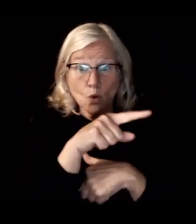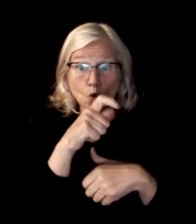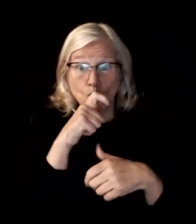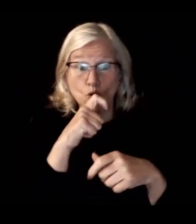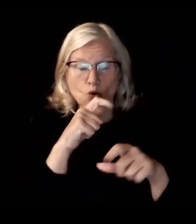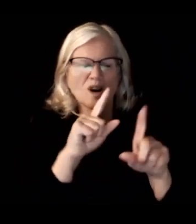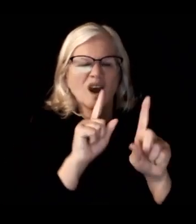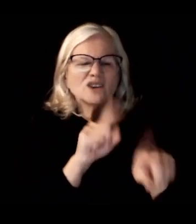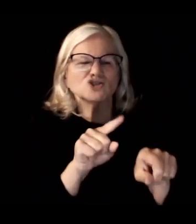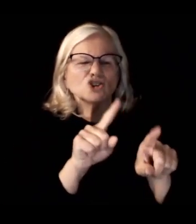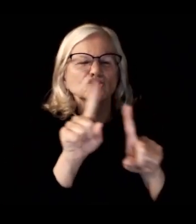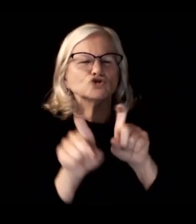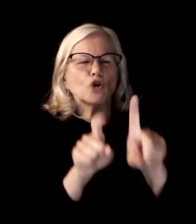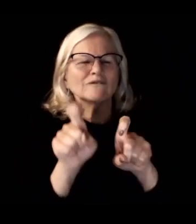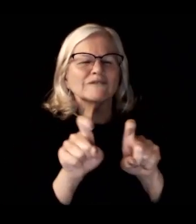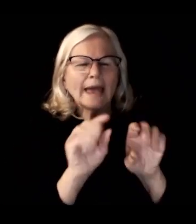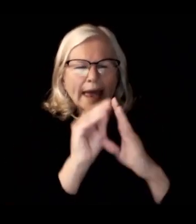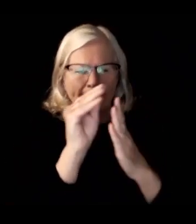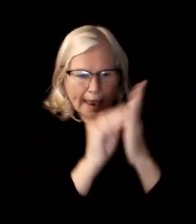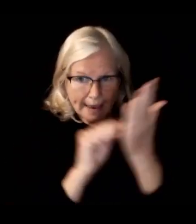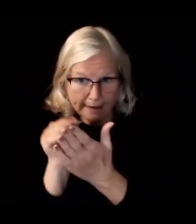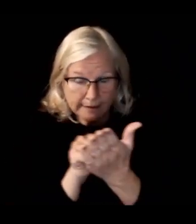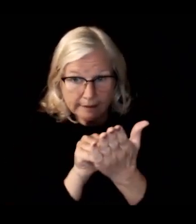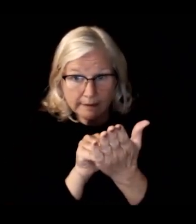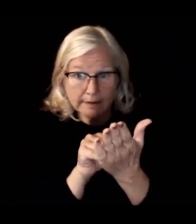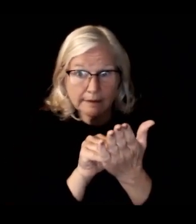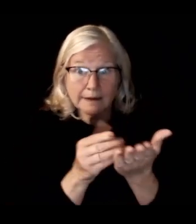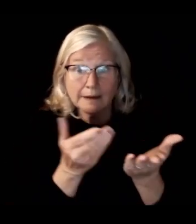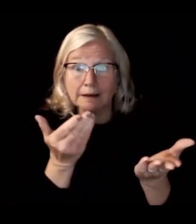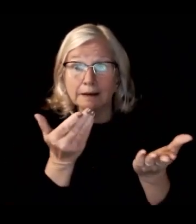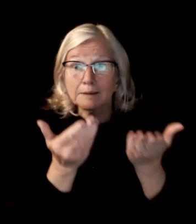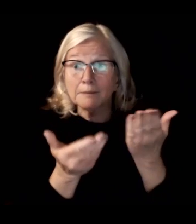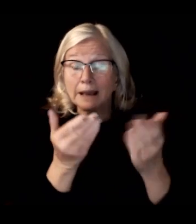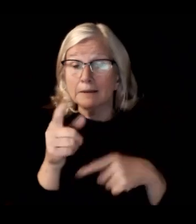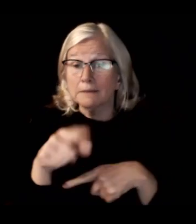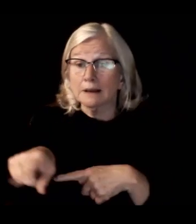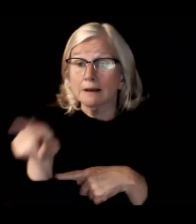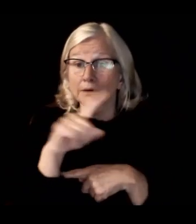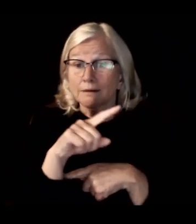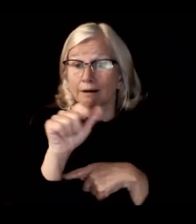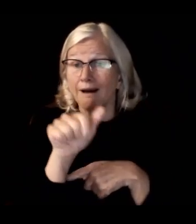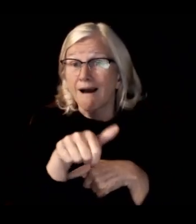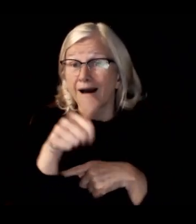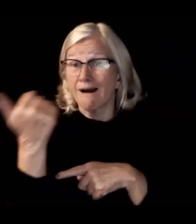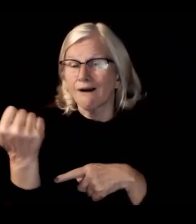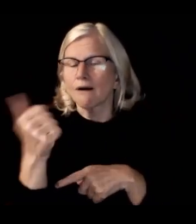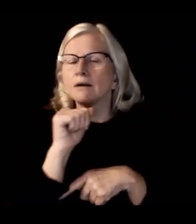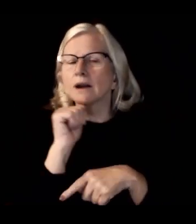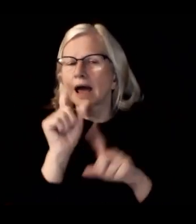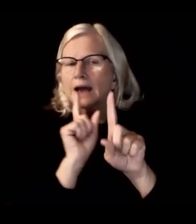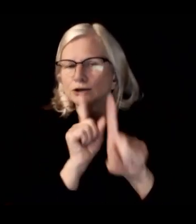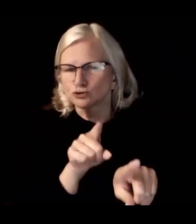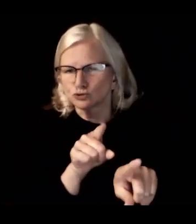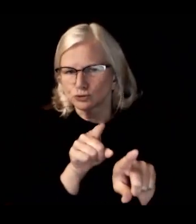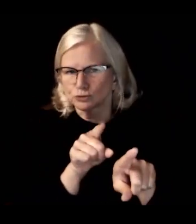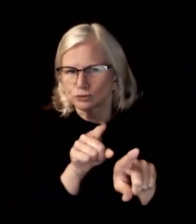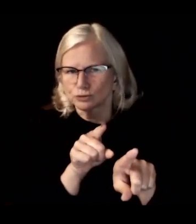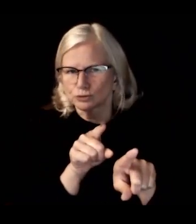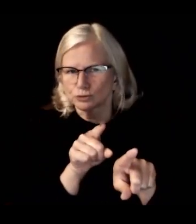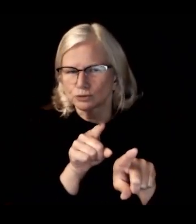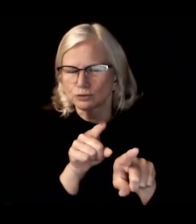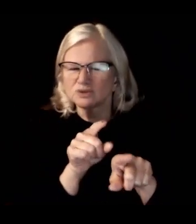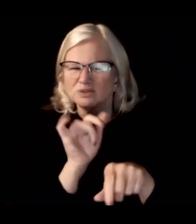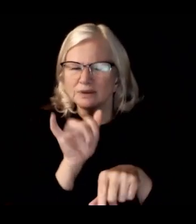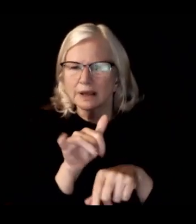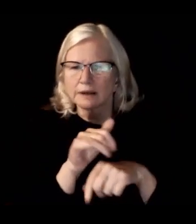who have implemented that did not provide that information and did not fill out the survey. Okay, great. Thank you very much.